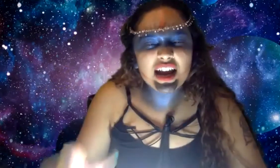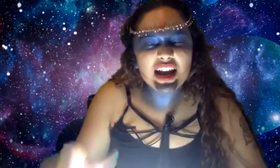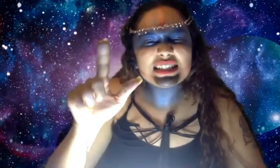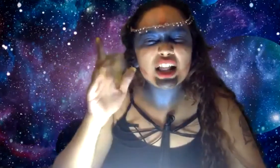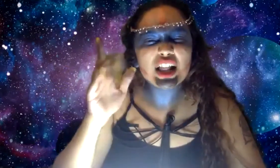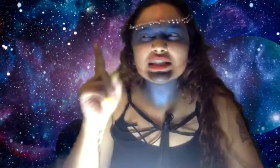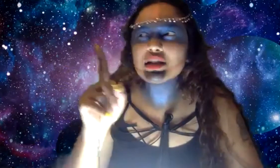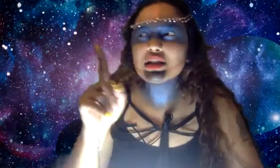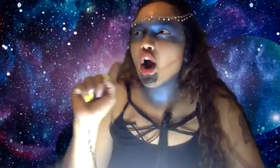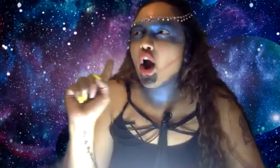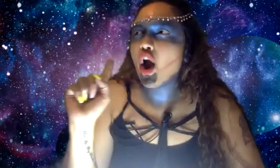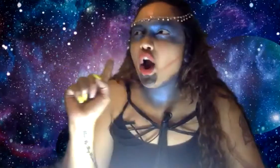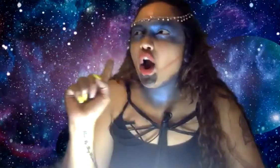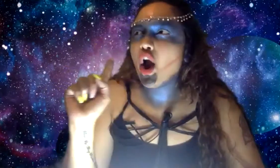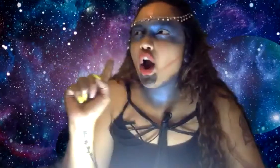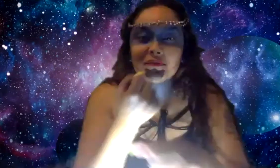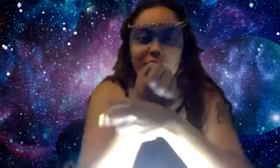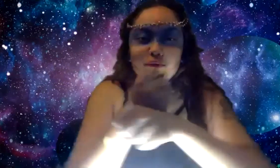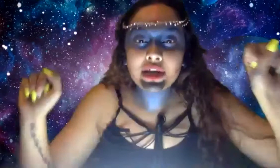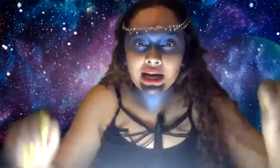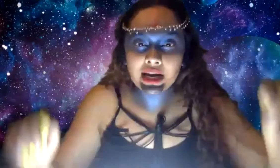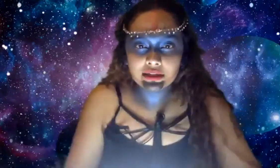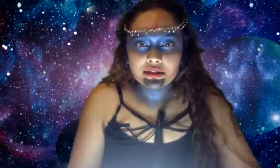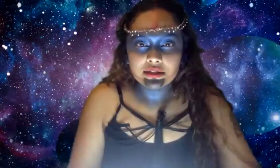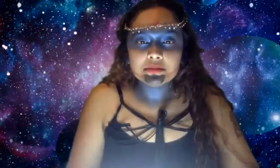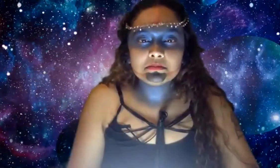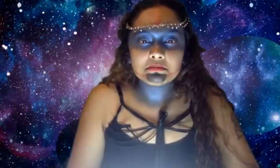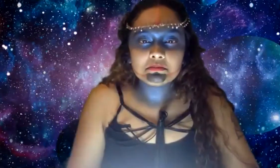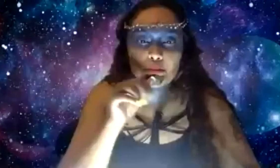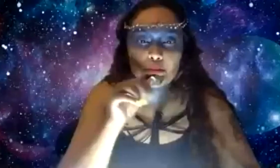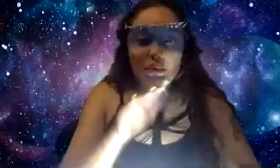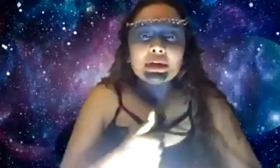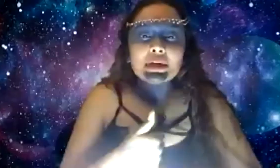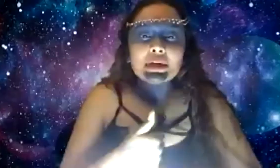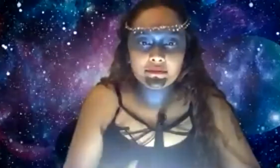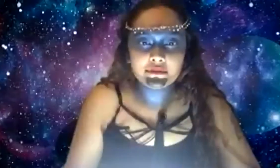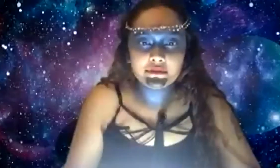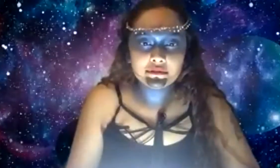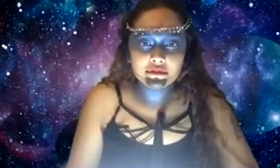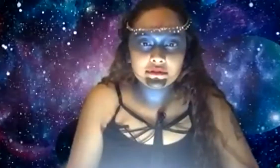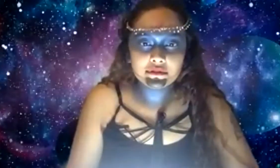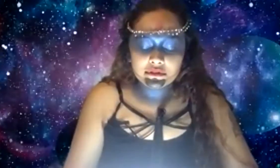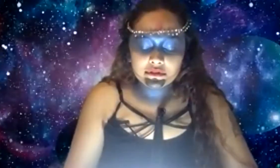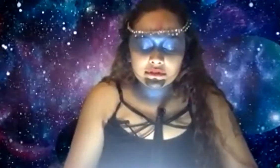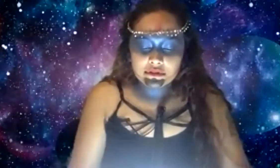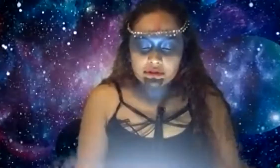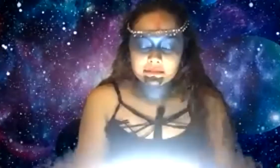they meant ASL when they talked about my language. This was the key to my freedom. This is the key to